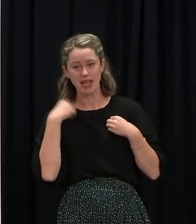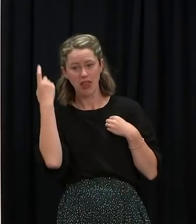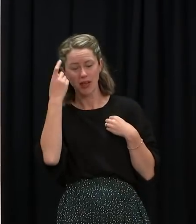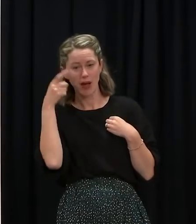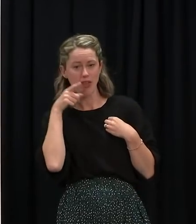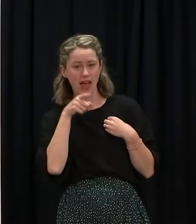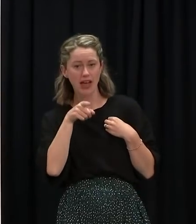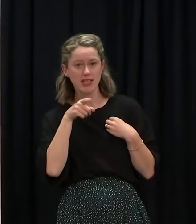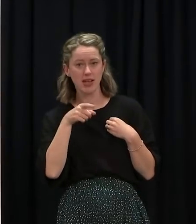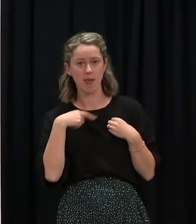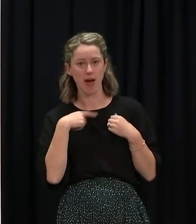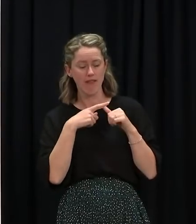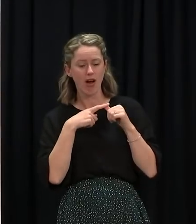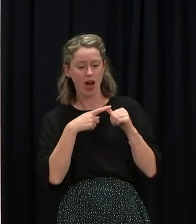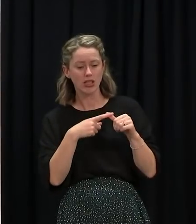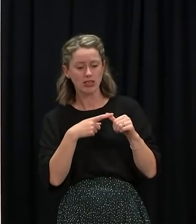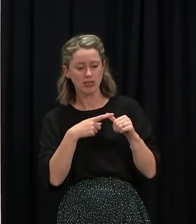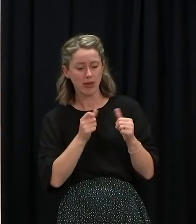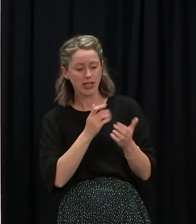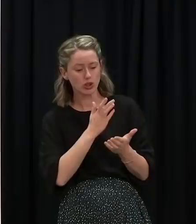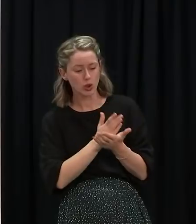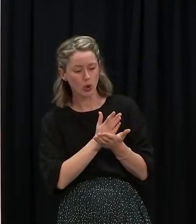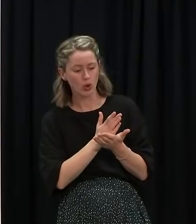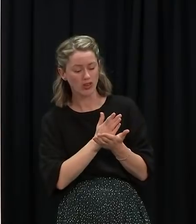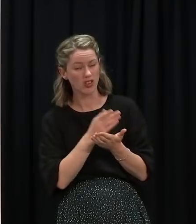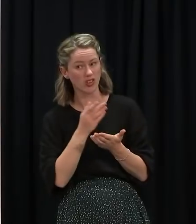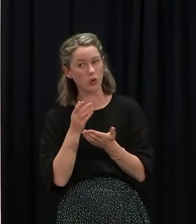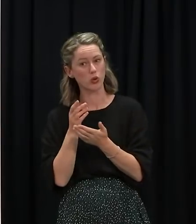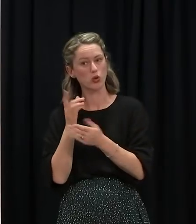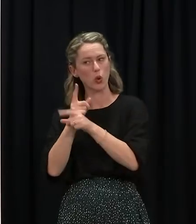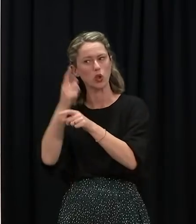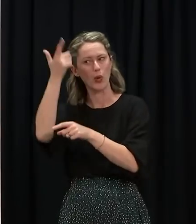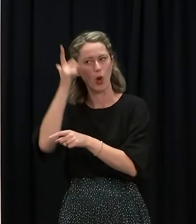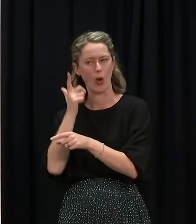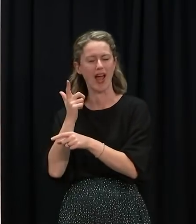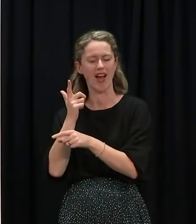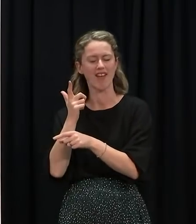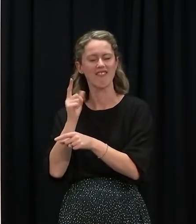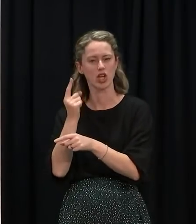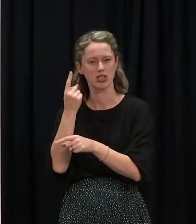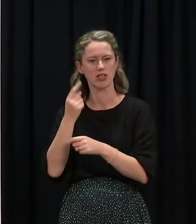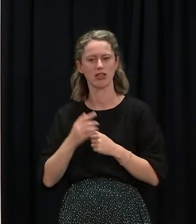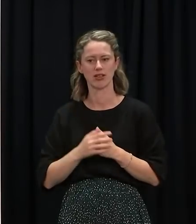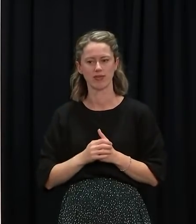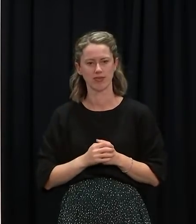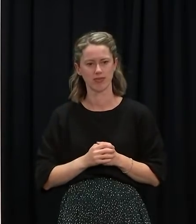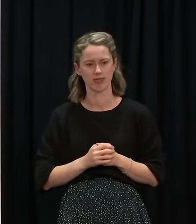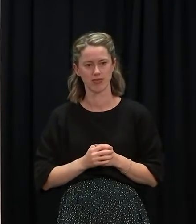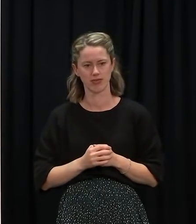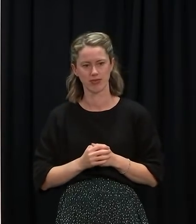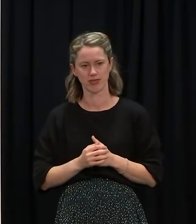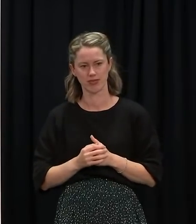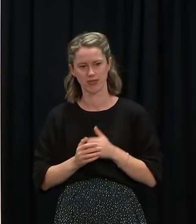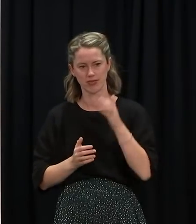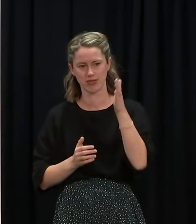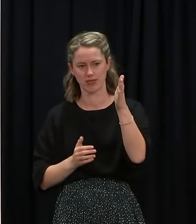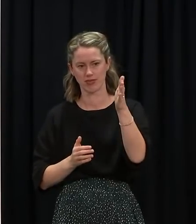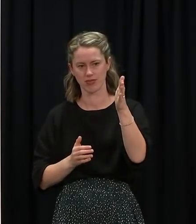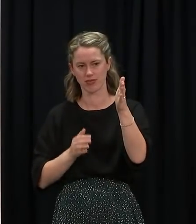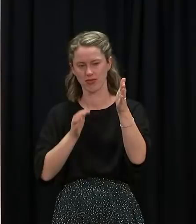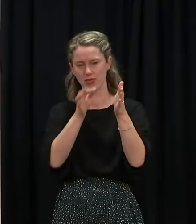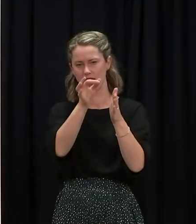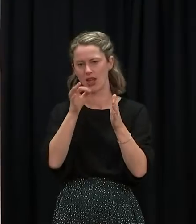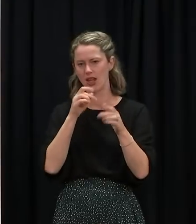to them, as it's always been, is make sure you're getting good legal advice before you make those sorts of decisions. And when it comes to making those decisions, you talk